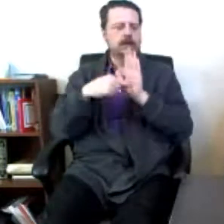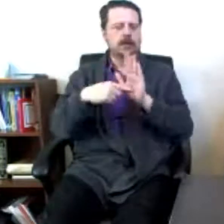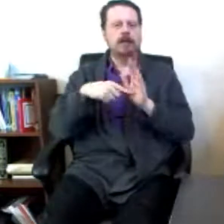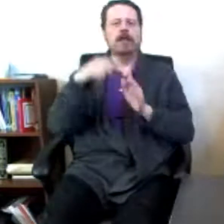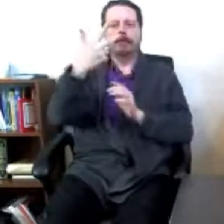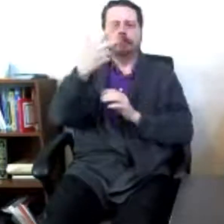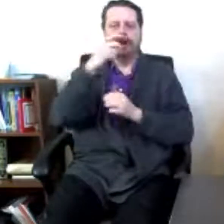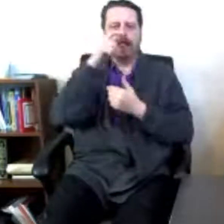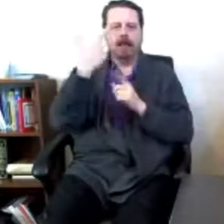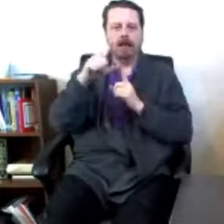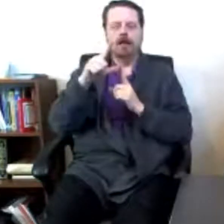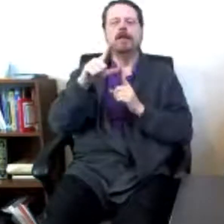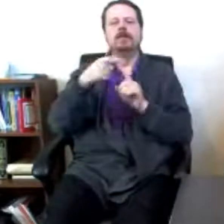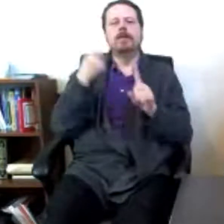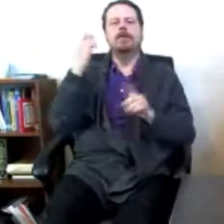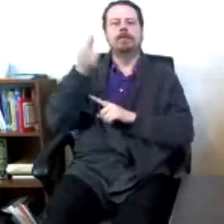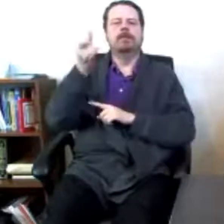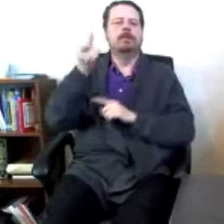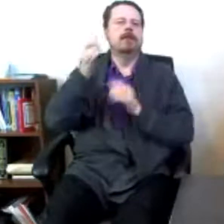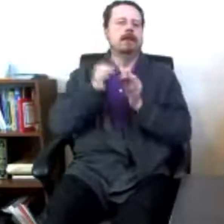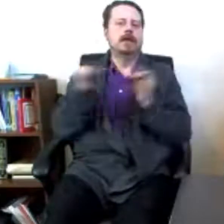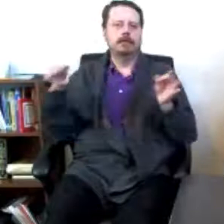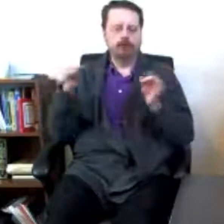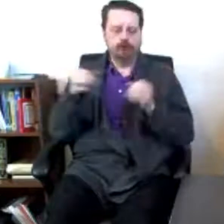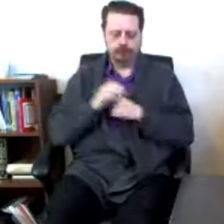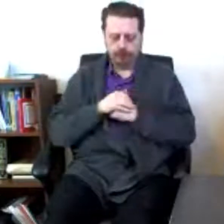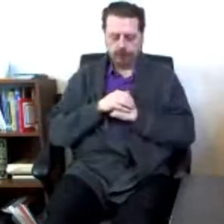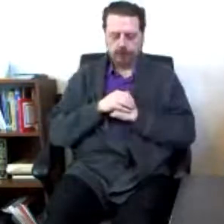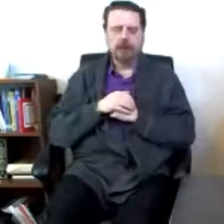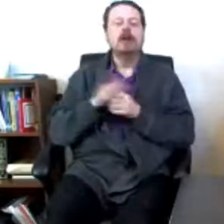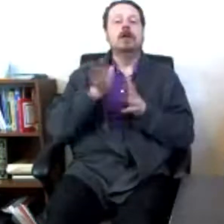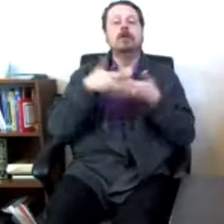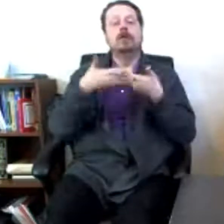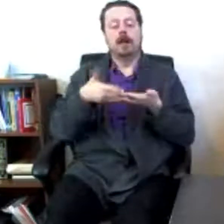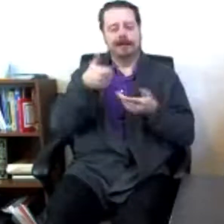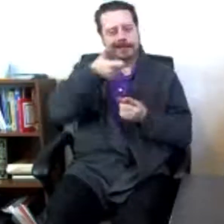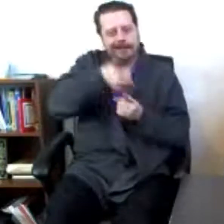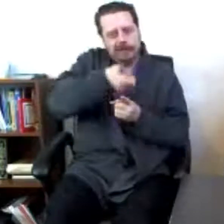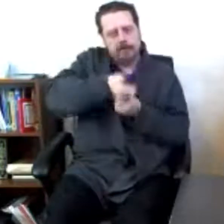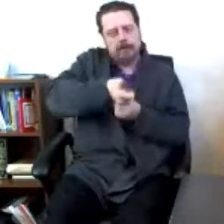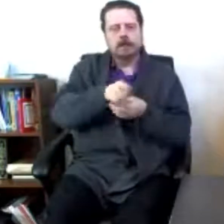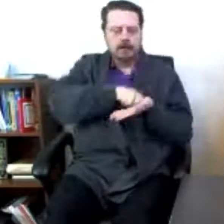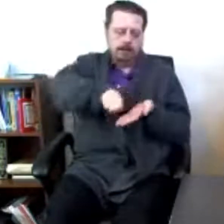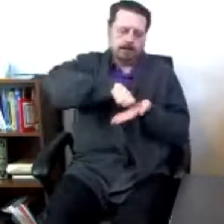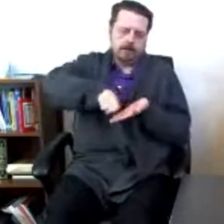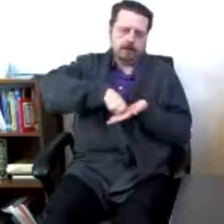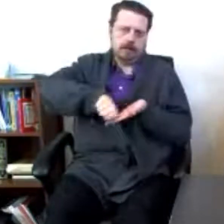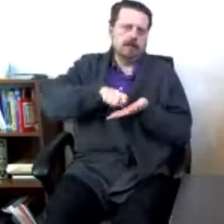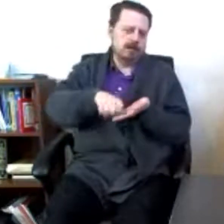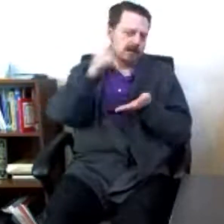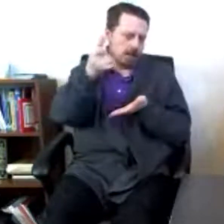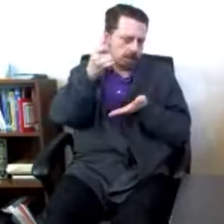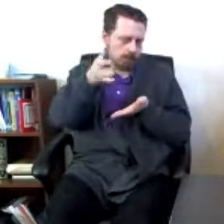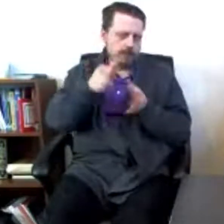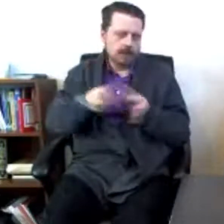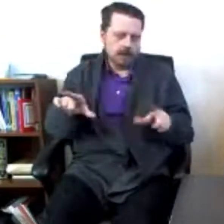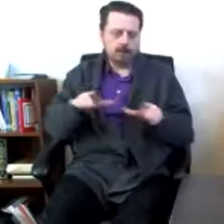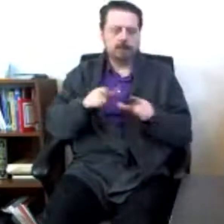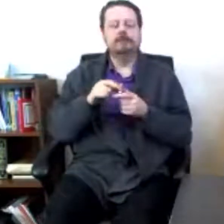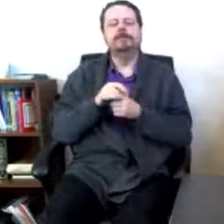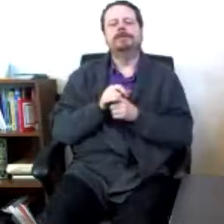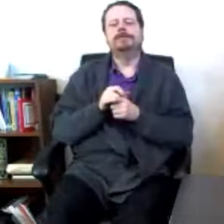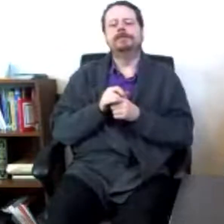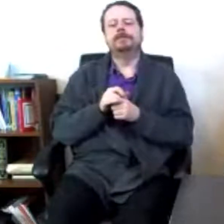three letters from the Arabic language, of which the Quran is written, which is the fact that the